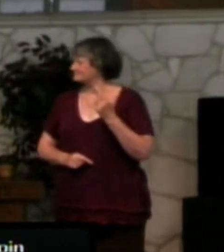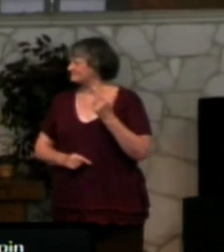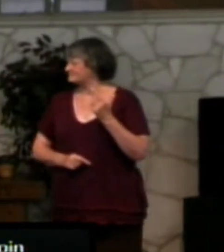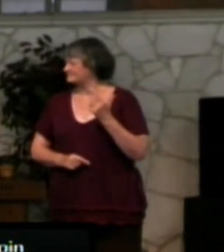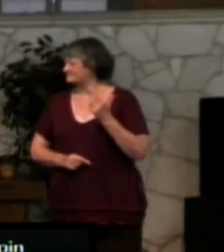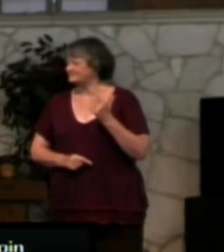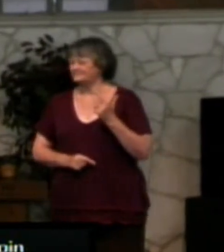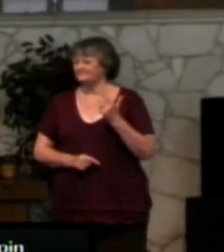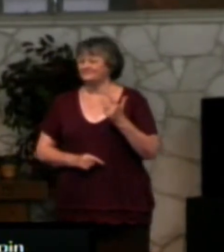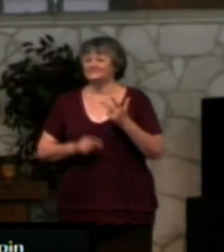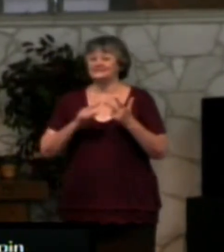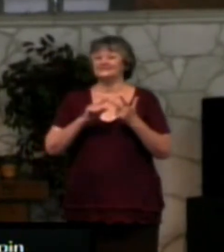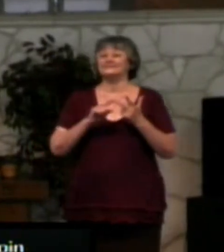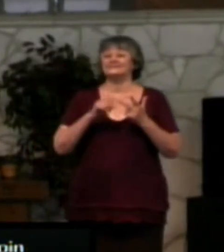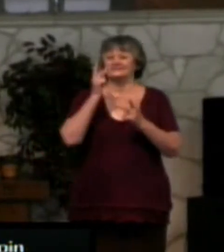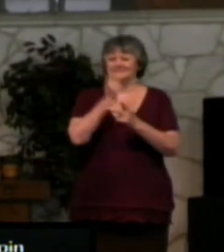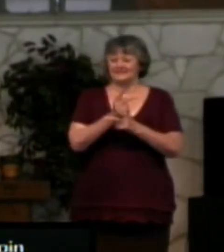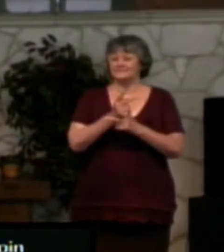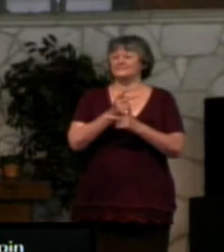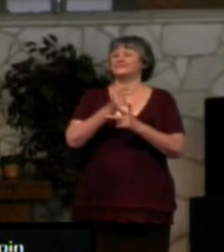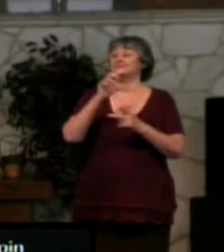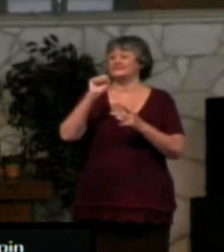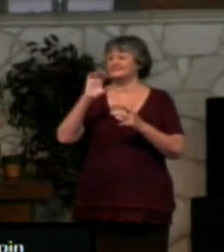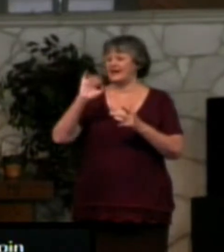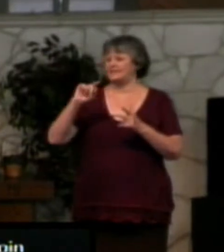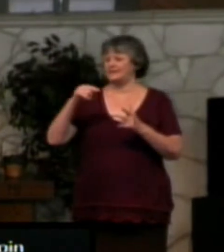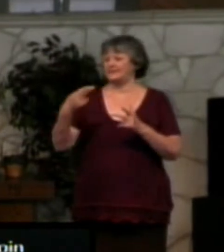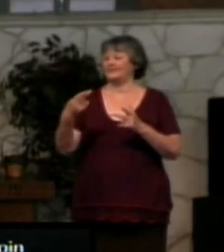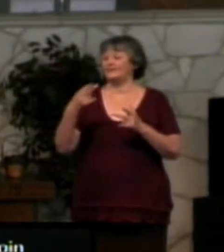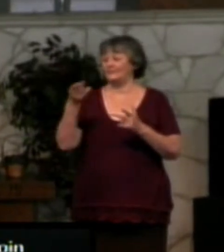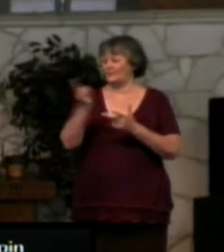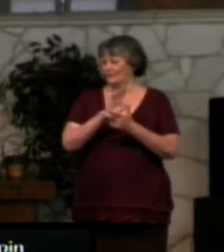Make Sabbath day holy.